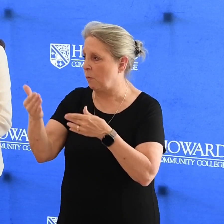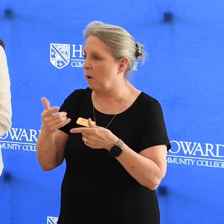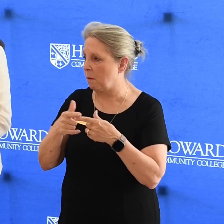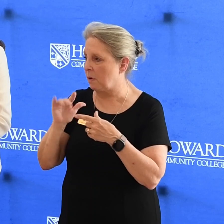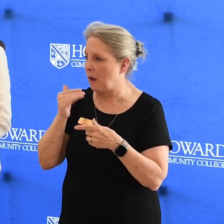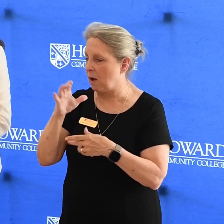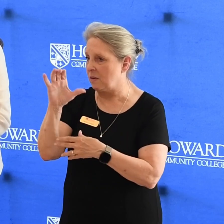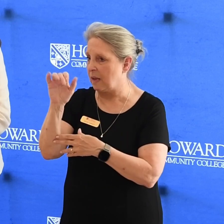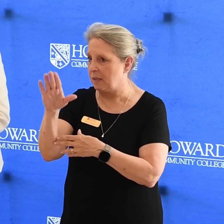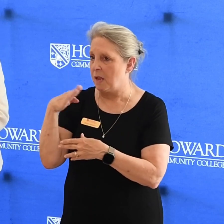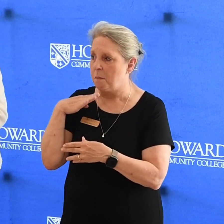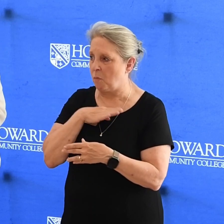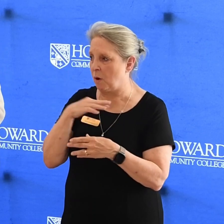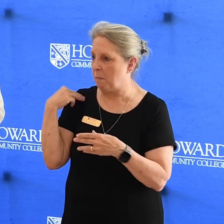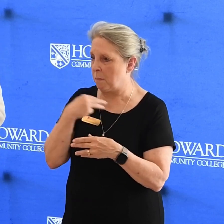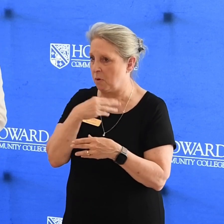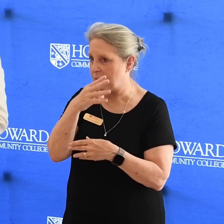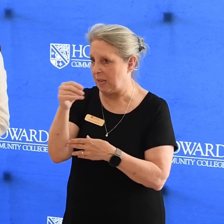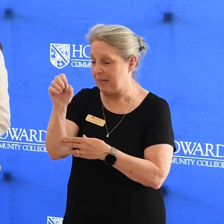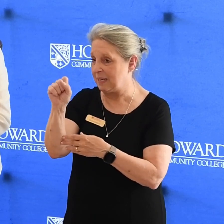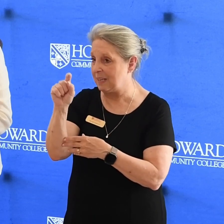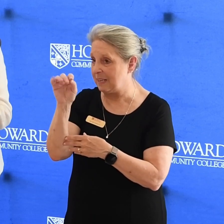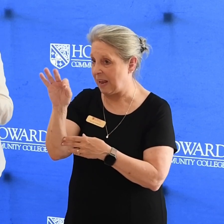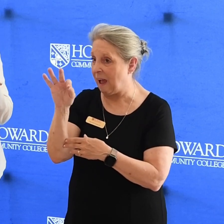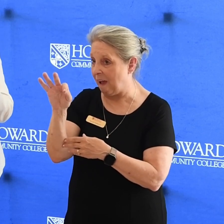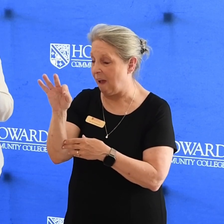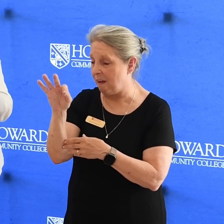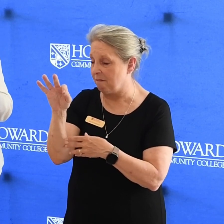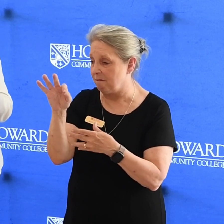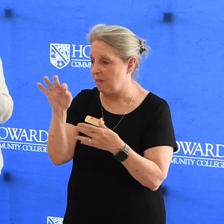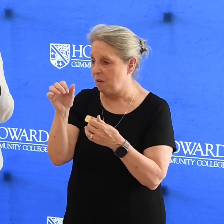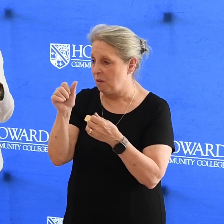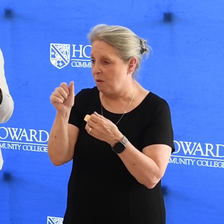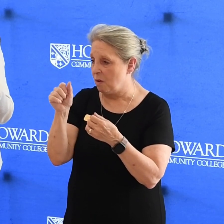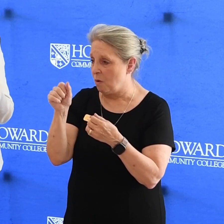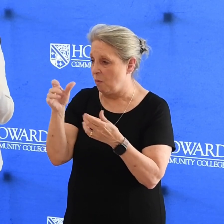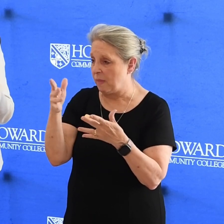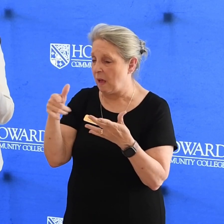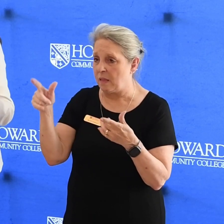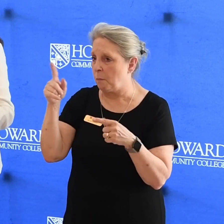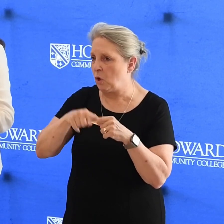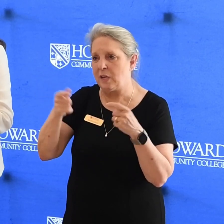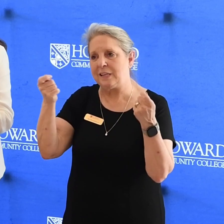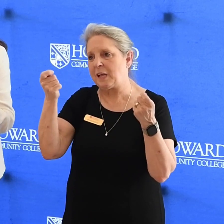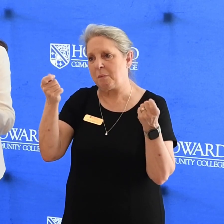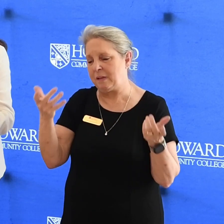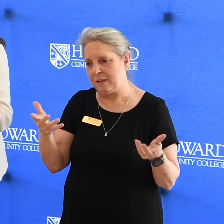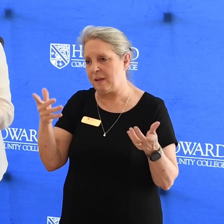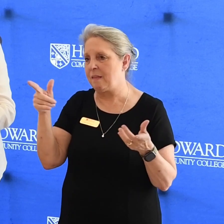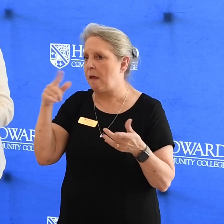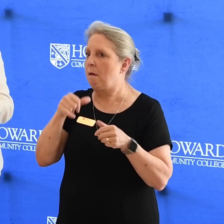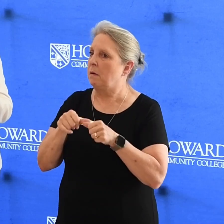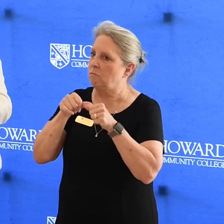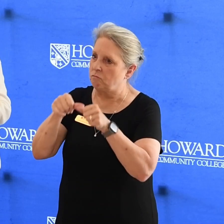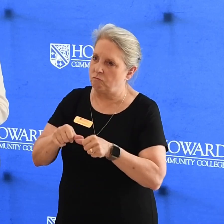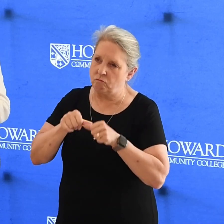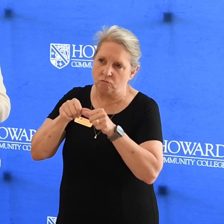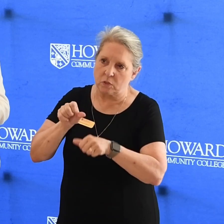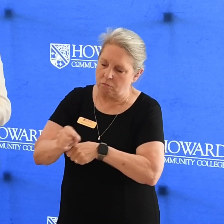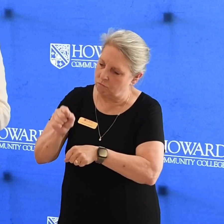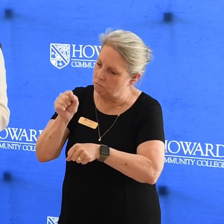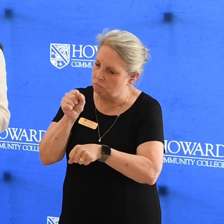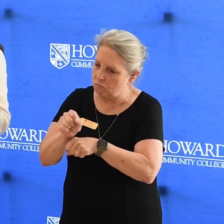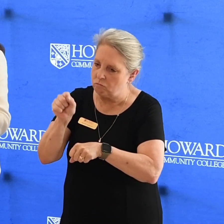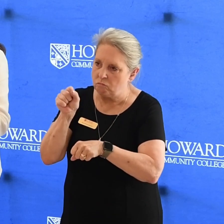to our CAC board members and staff. So without them, we couldn't have celebrations like this. They are constantly working hard